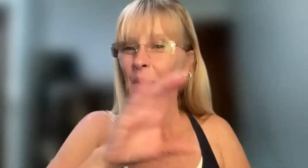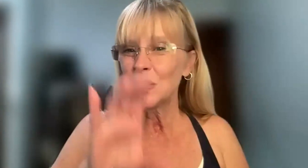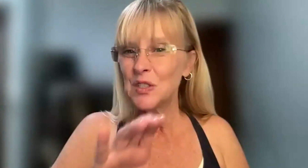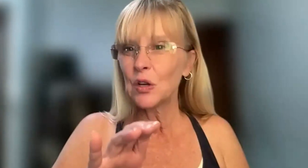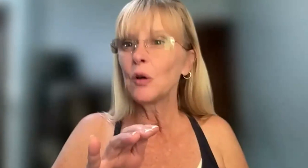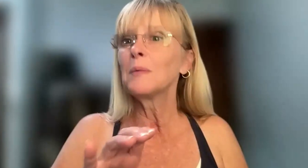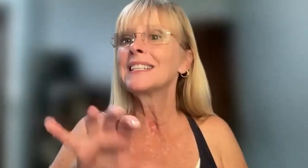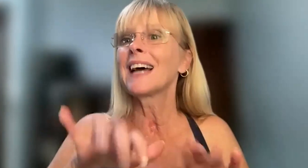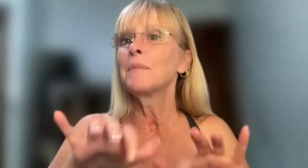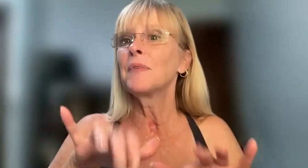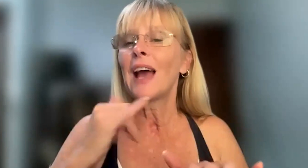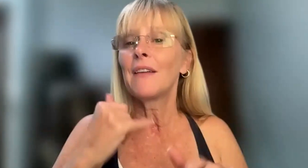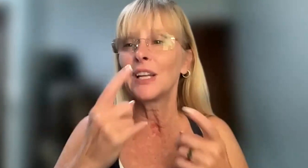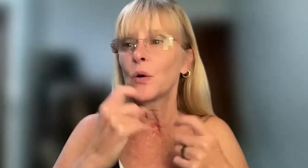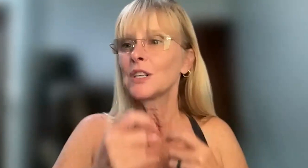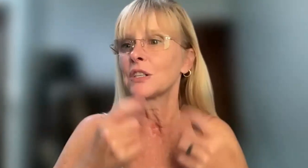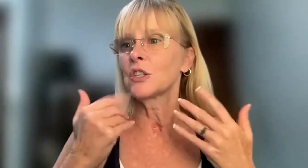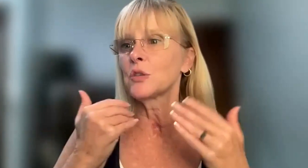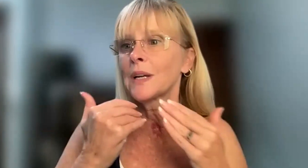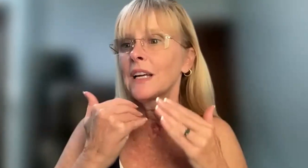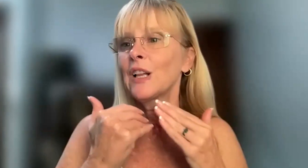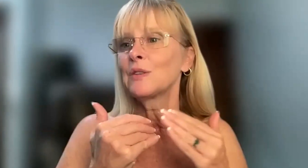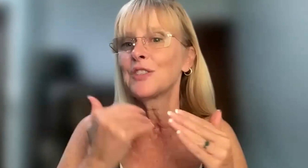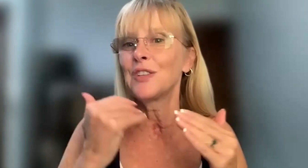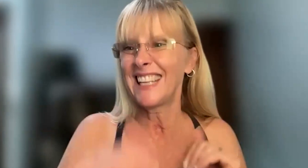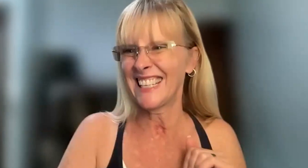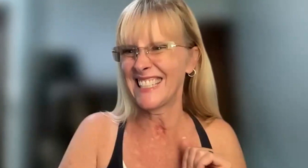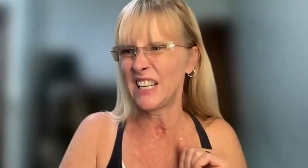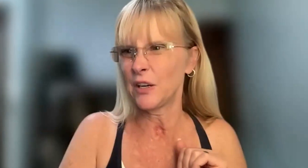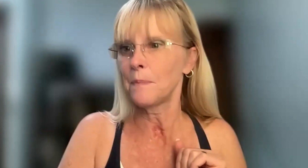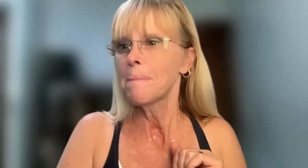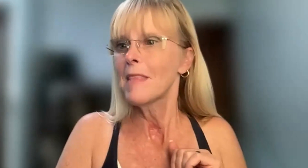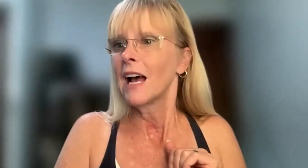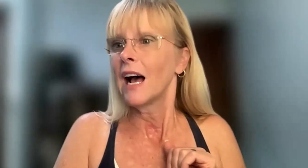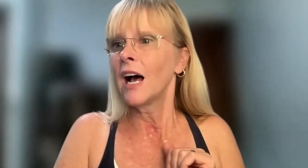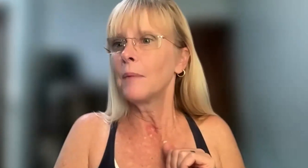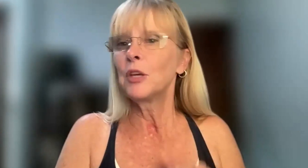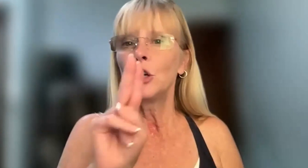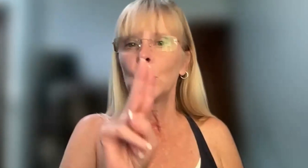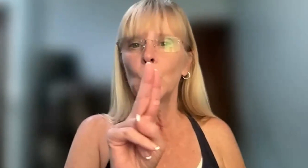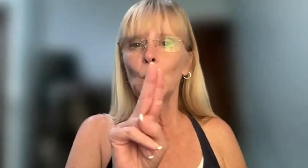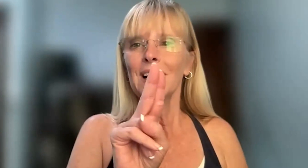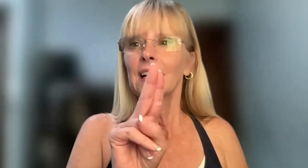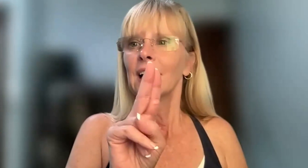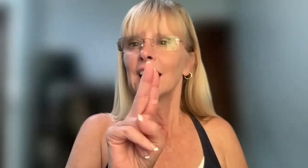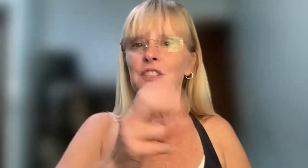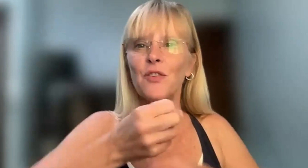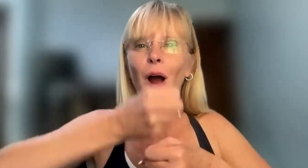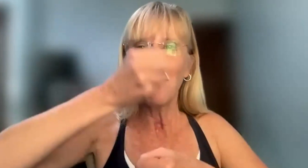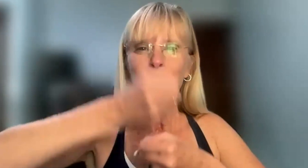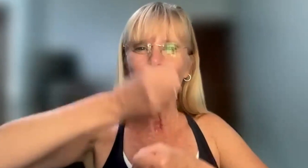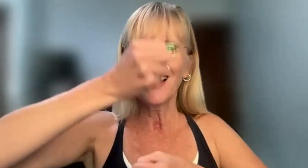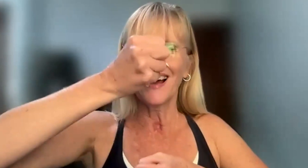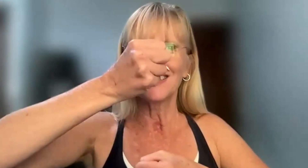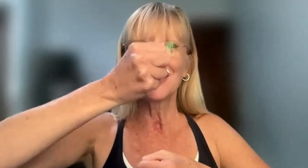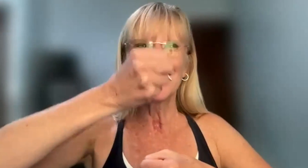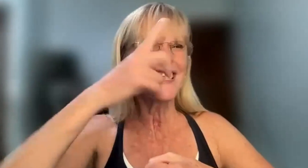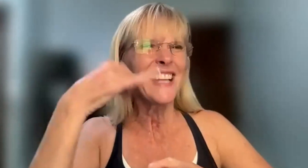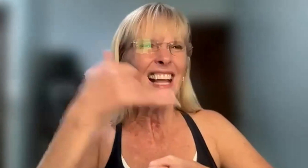on Zoom, type if you have any questions because we're getting close to the end here. U is for umbrella, just like